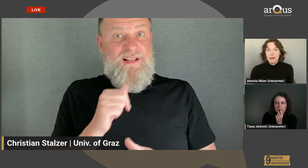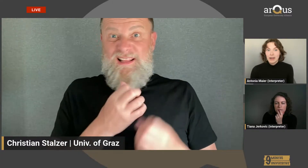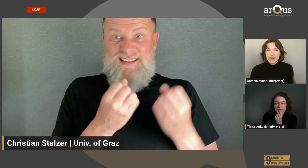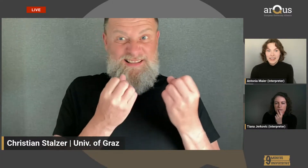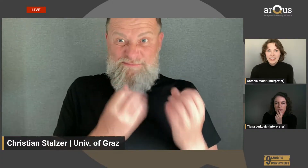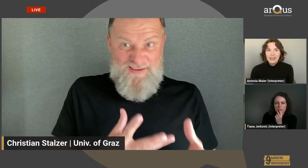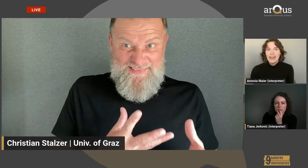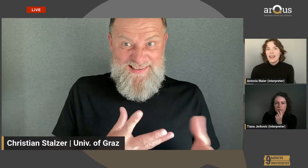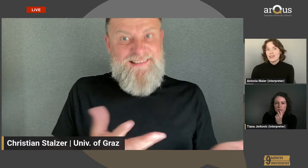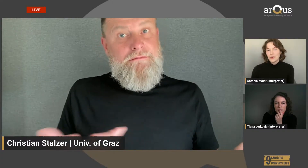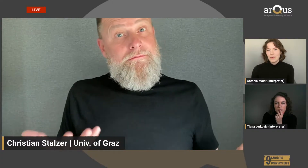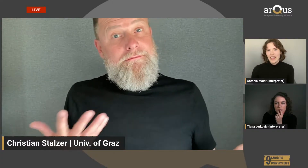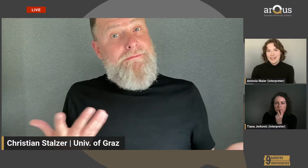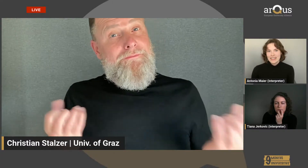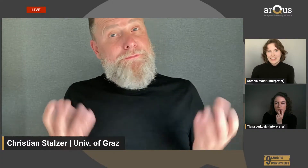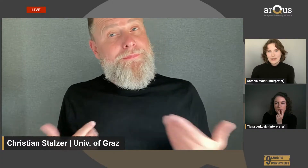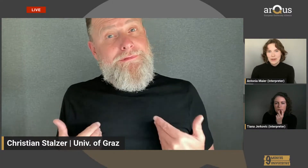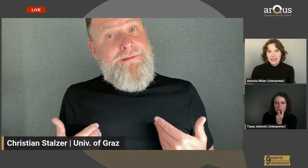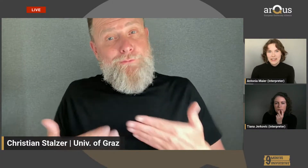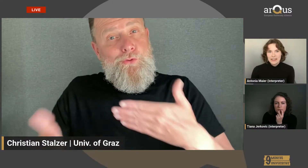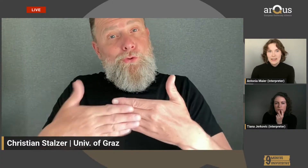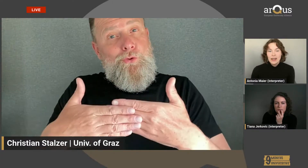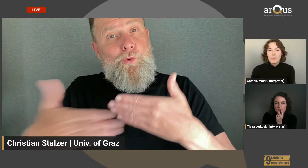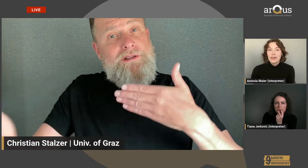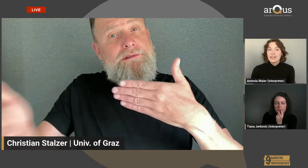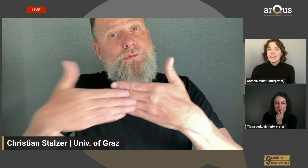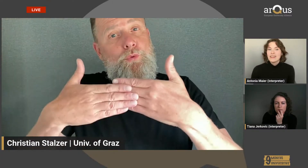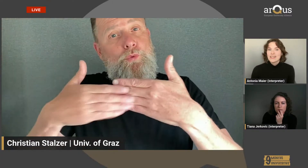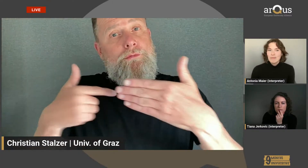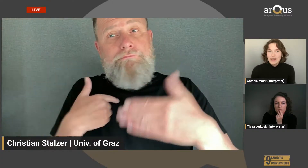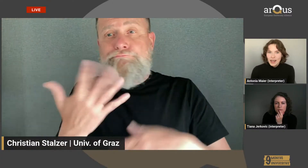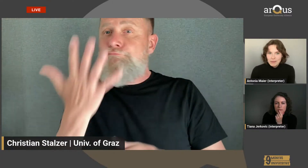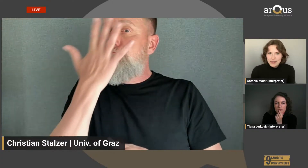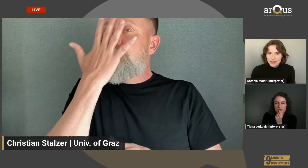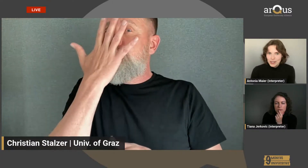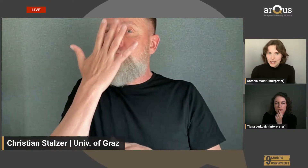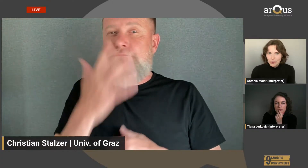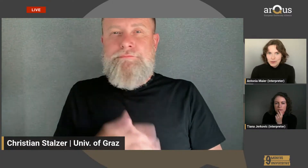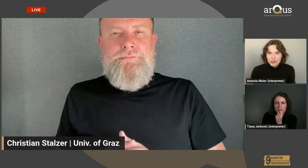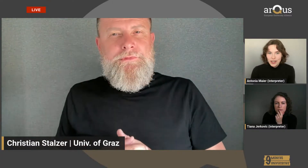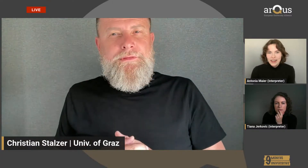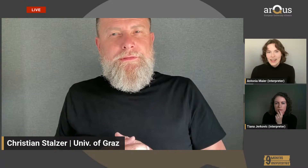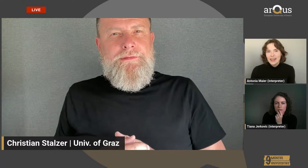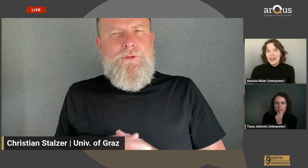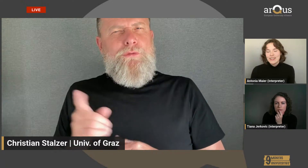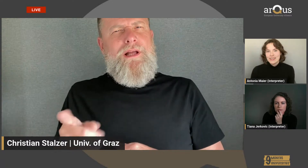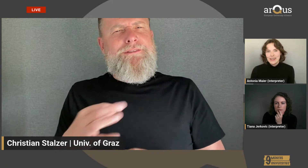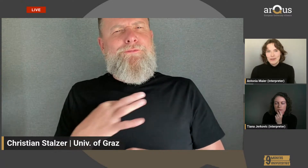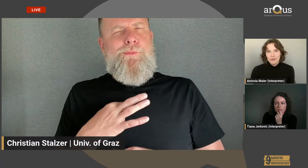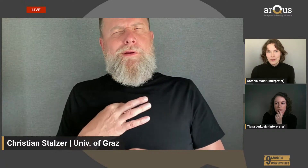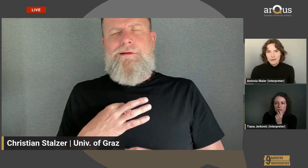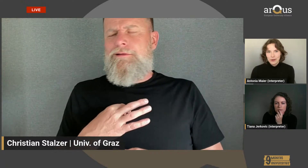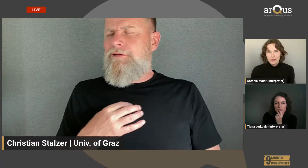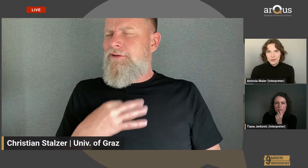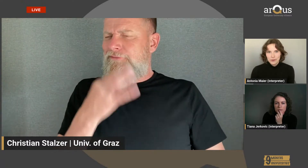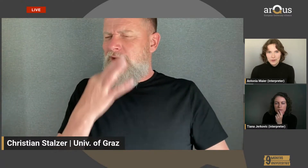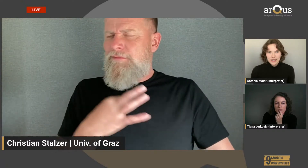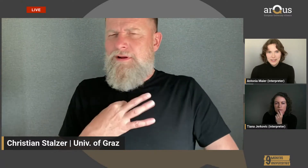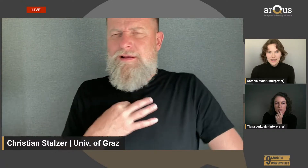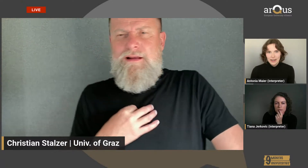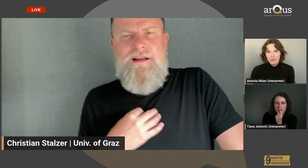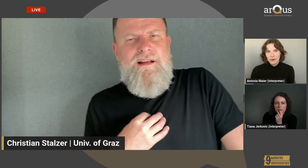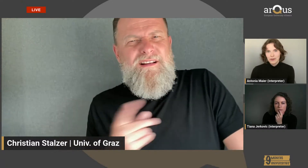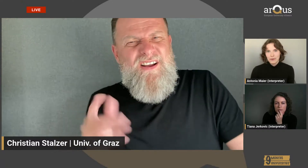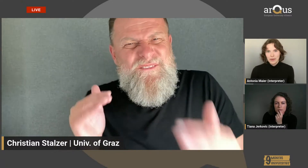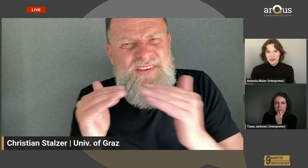application if I'm lucky, so my access is granted. But sometimes they don't, and then I stand in front of closed